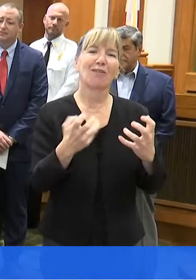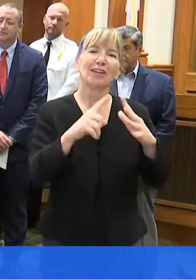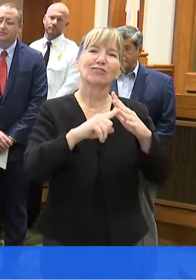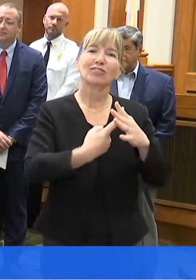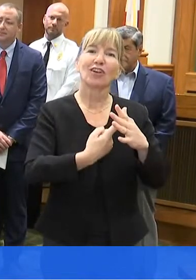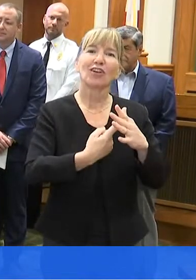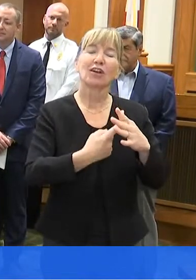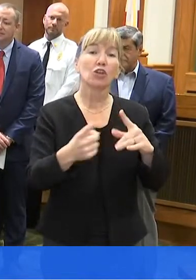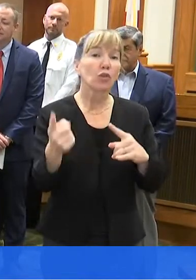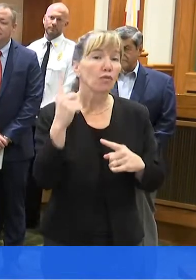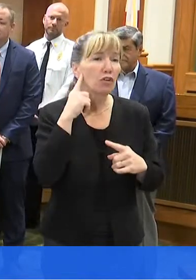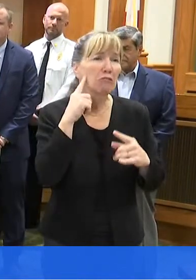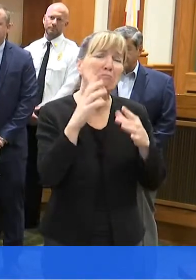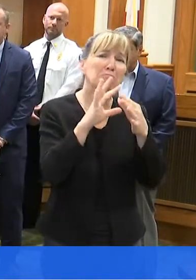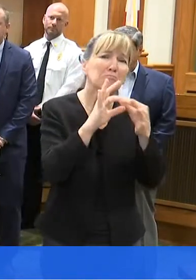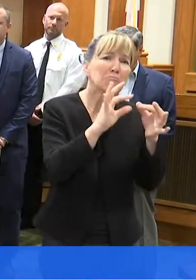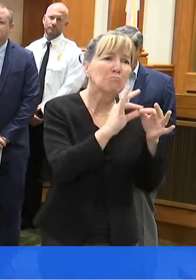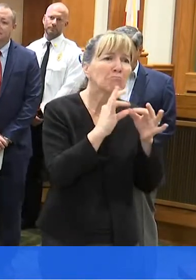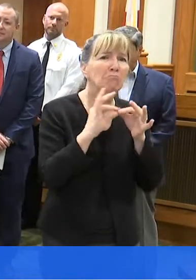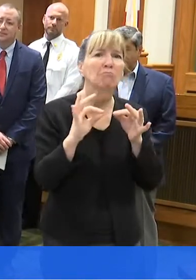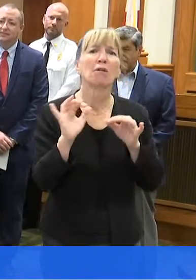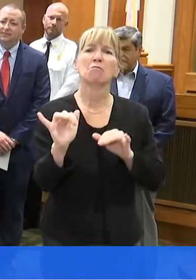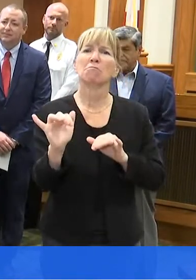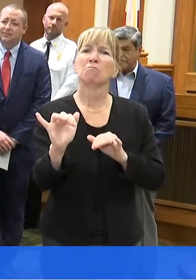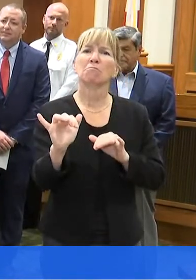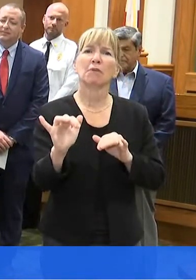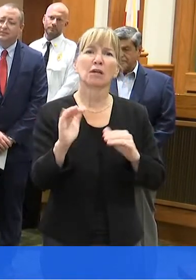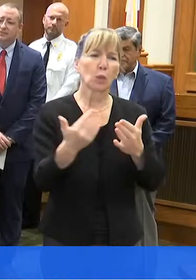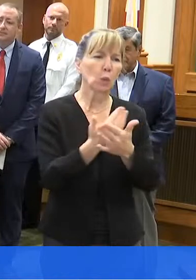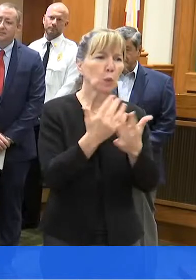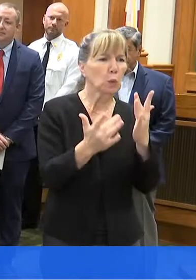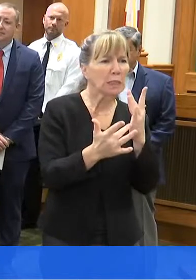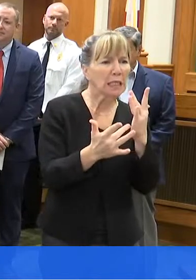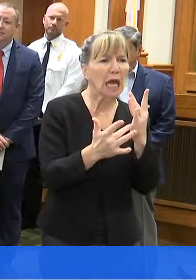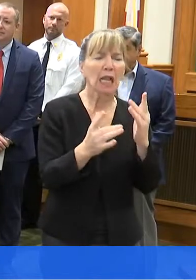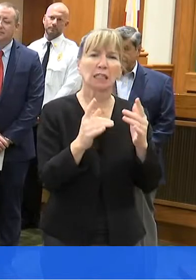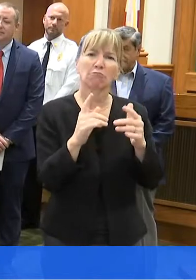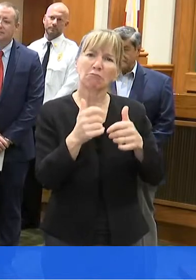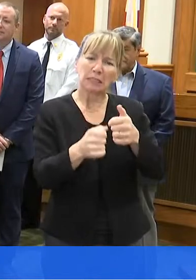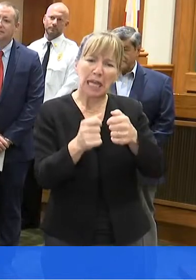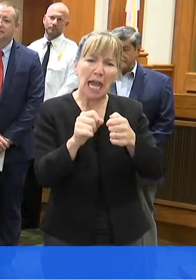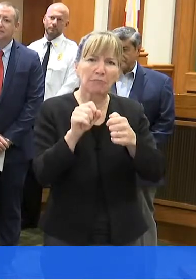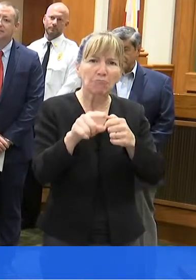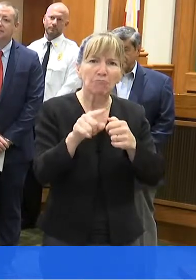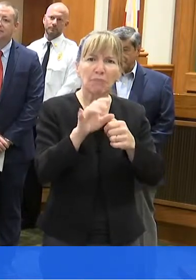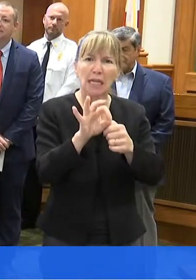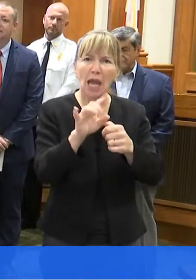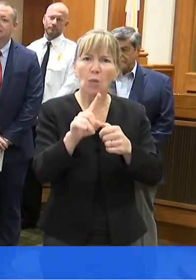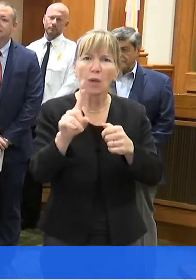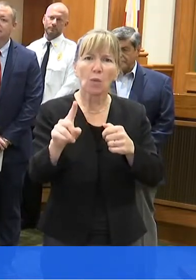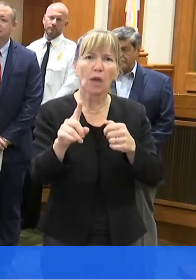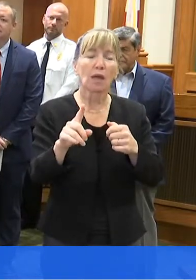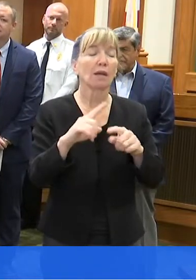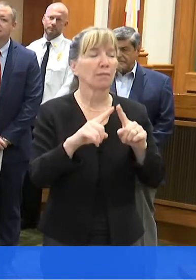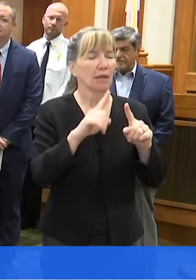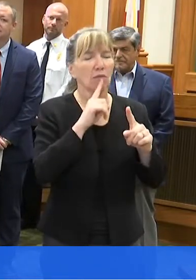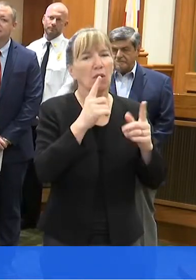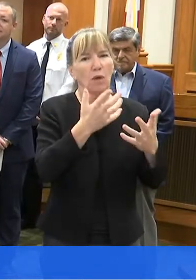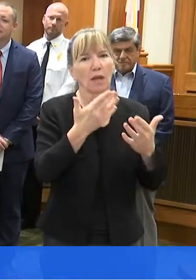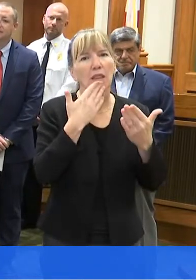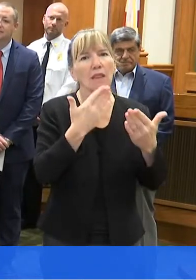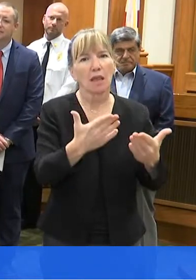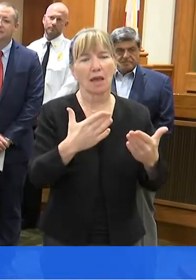off, obviously you've heard all the different types of things when it comes to the new text 911 and technology, but I want to thank this commission,